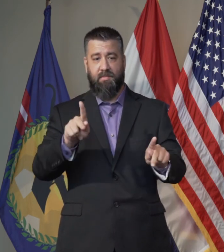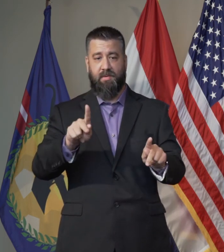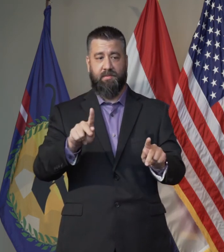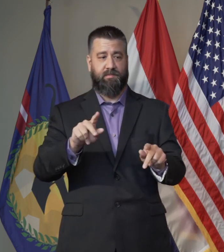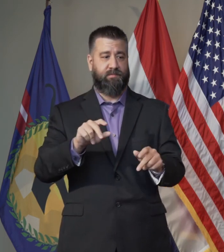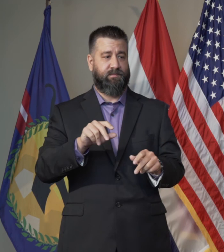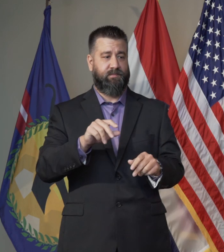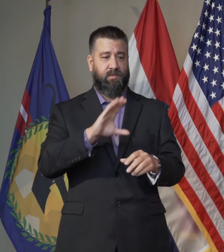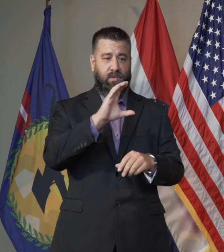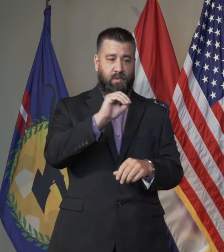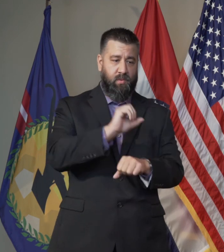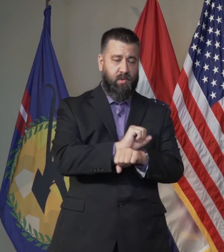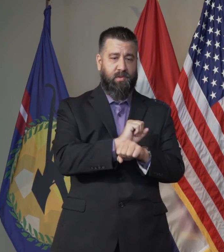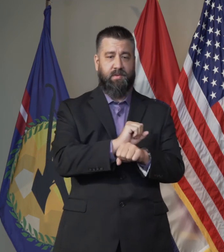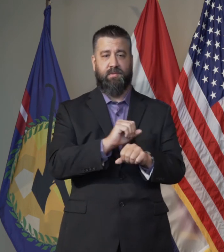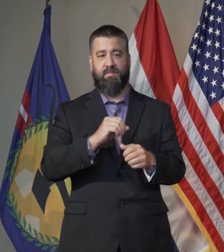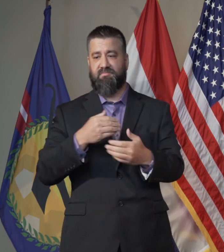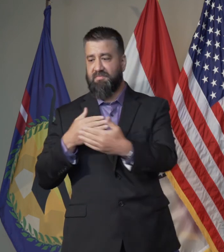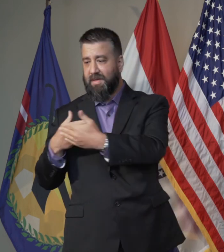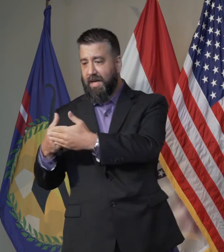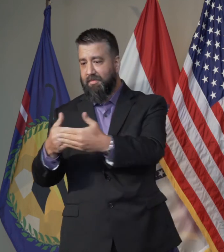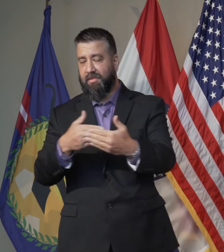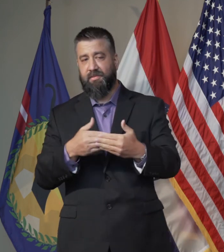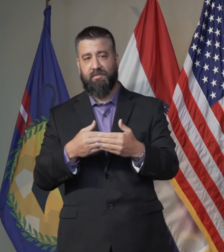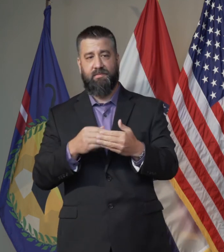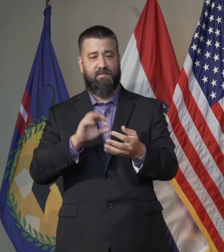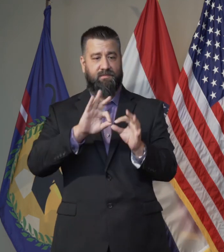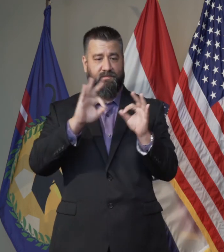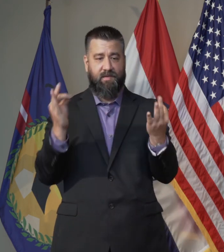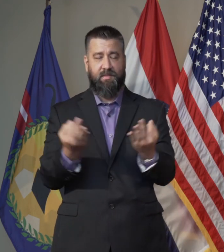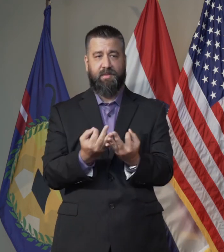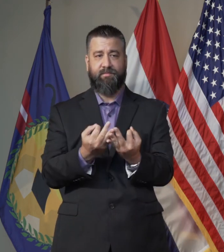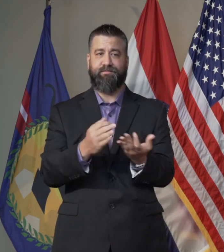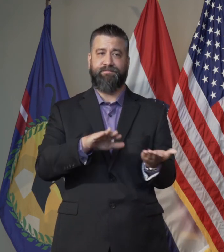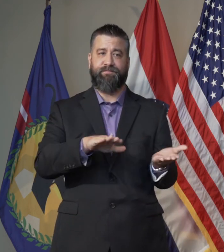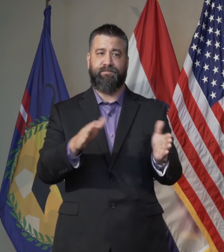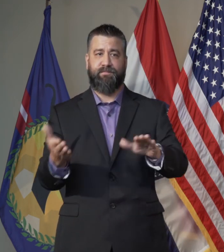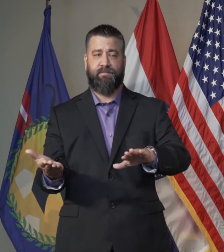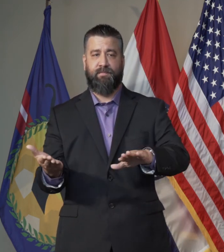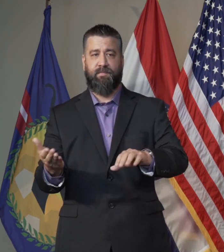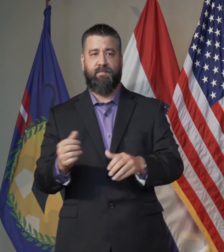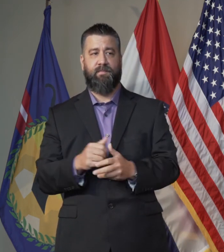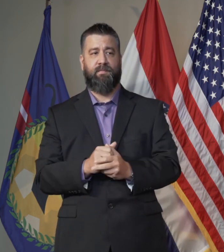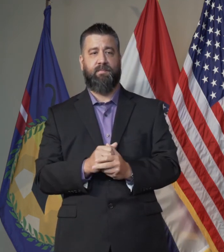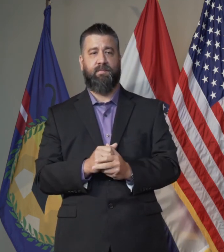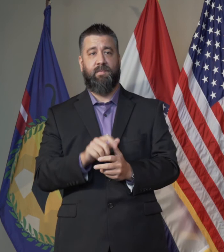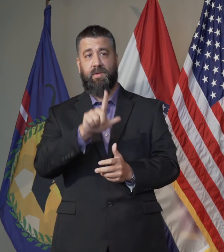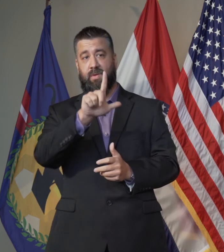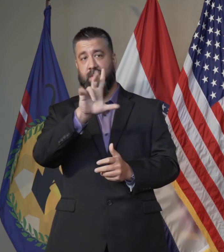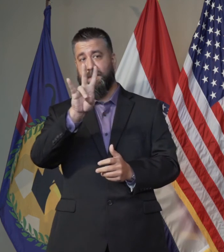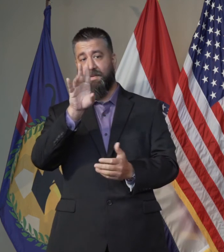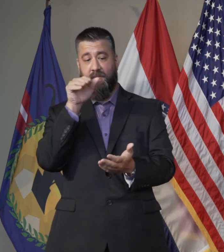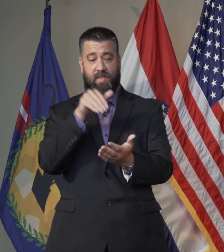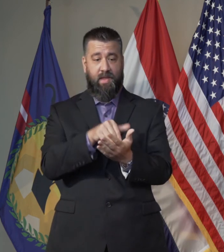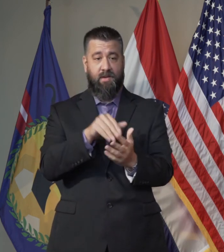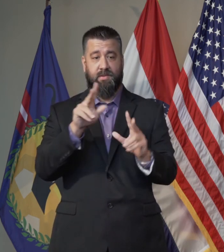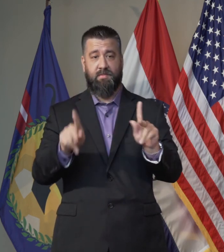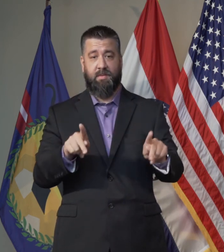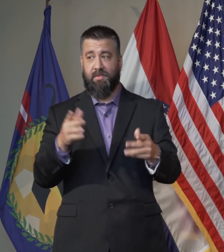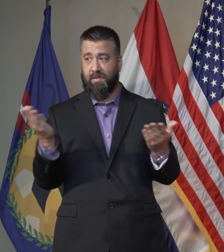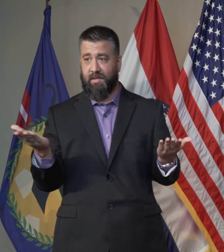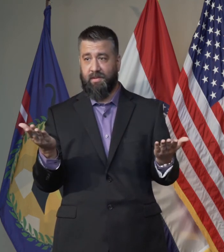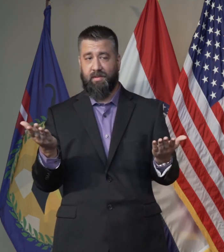our coworkers, our neighbors have died from the virus. 27,000 people in St. Louis County have been sickened